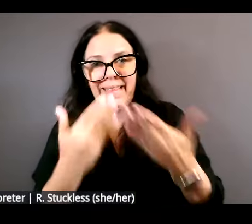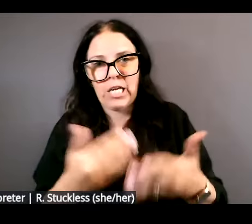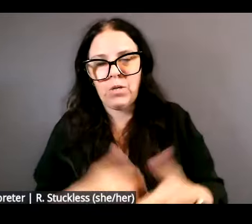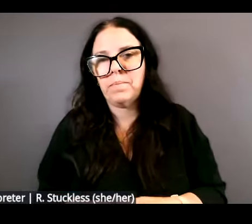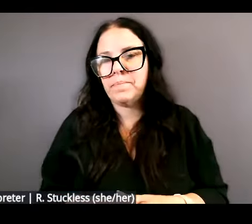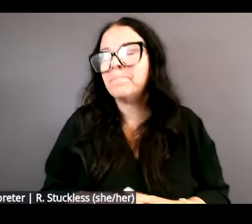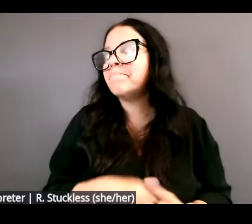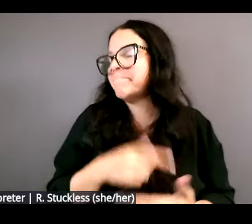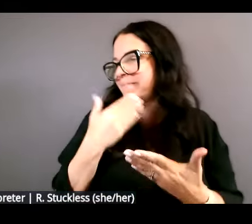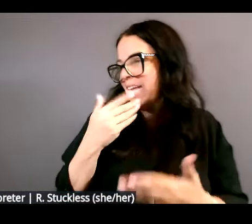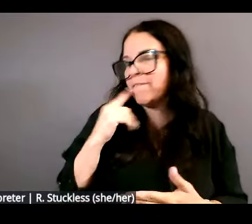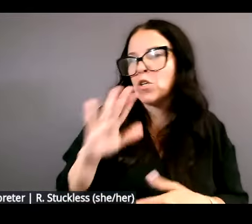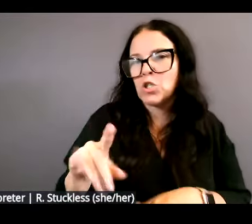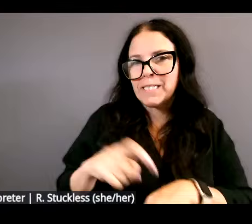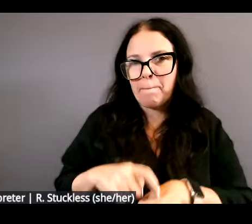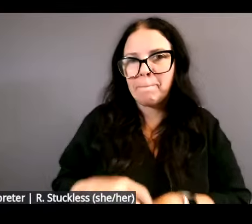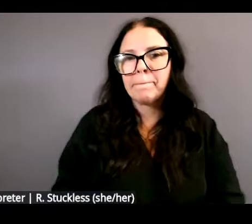time.